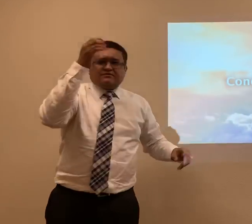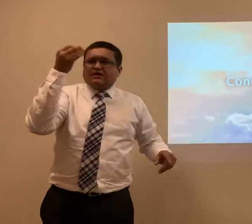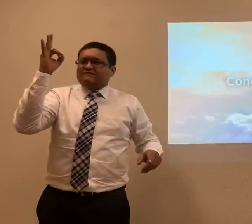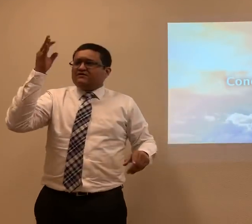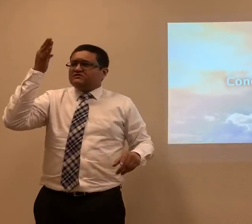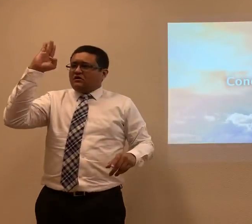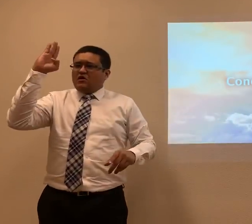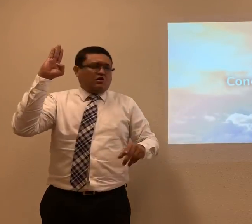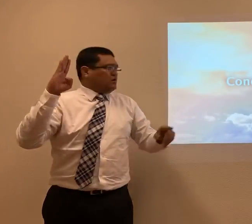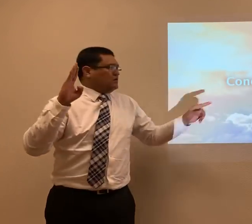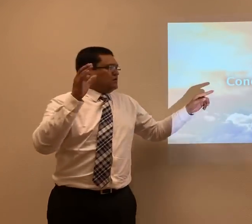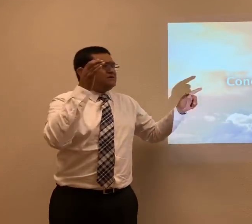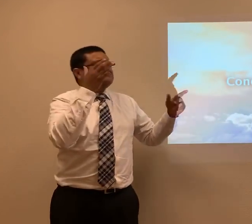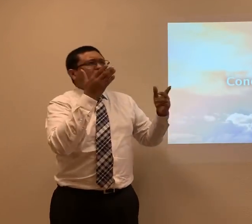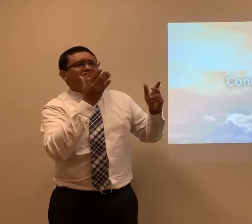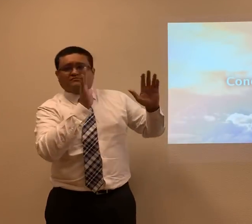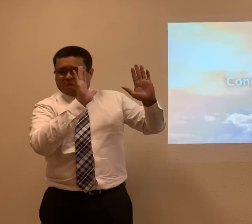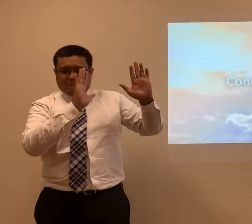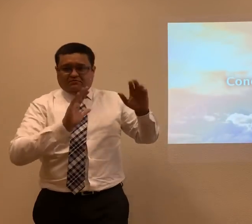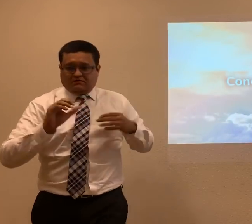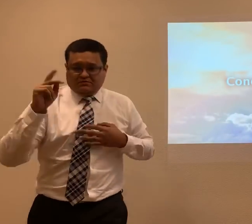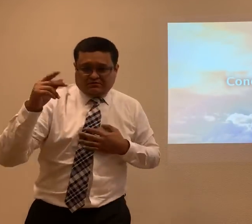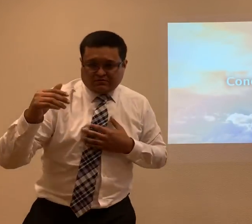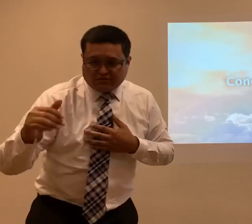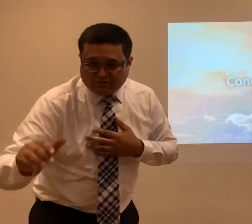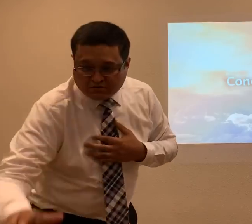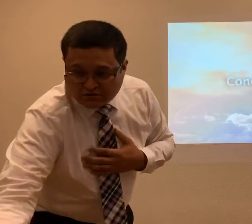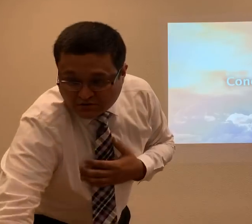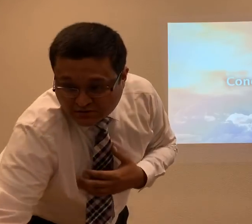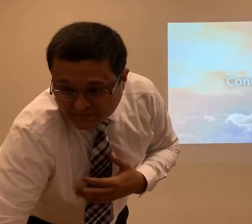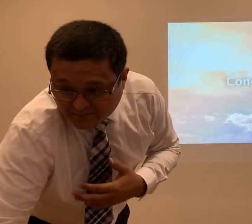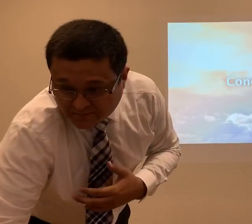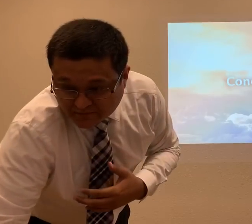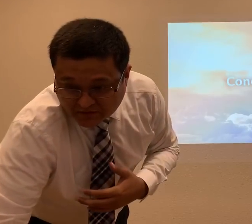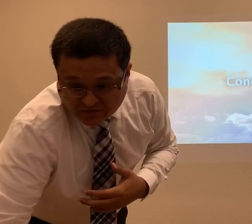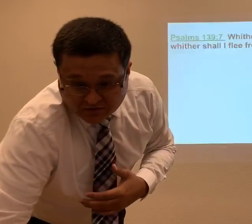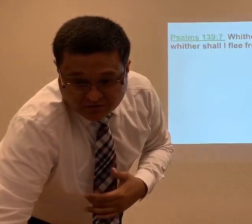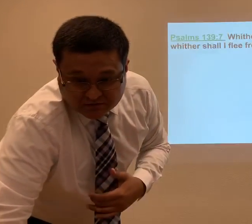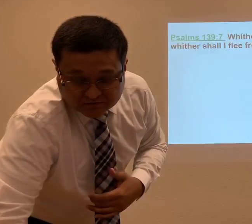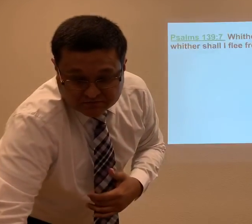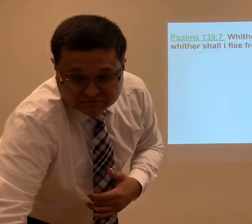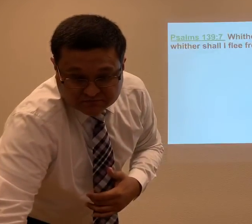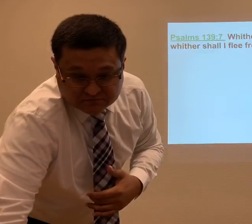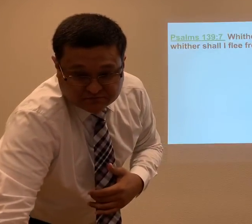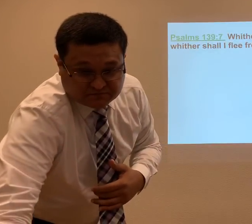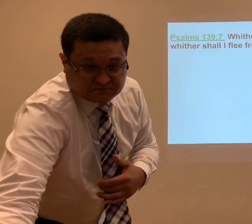And this word, a conception of God. Can you explain this point?